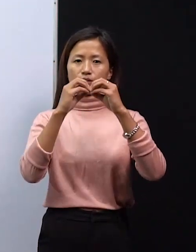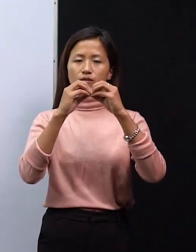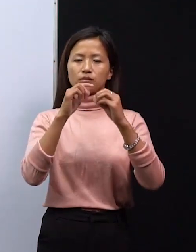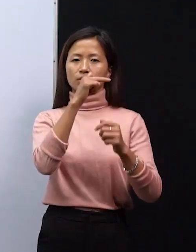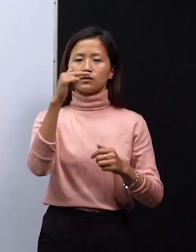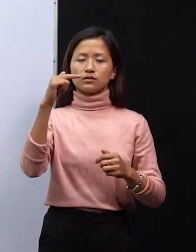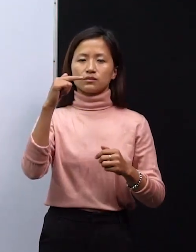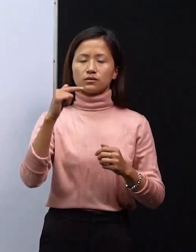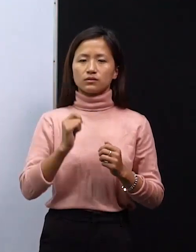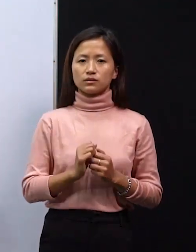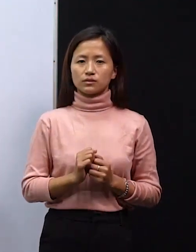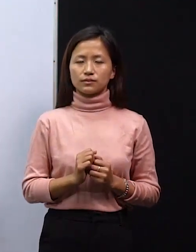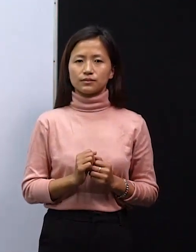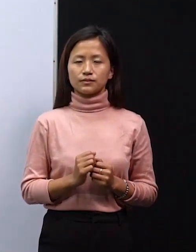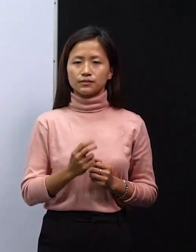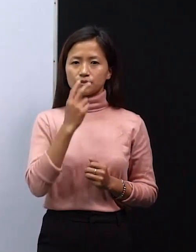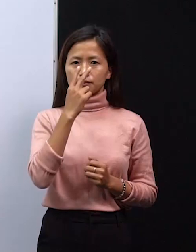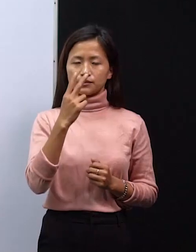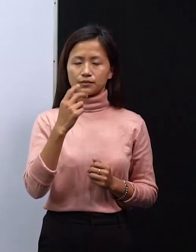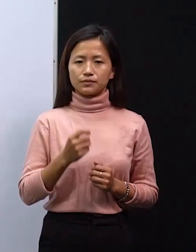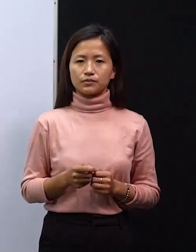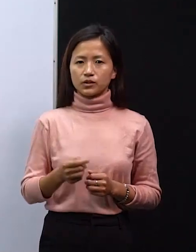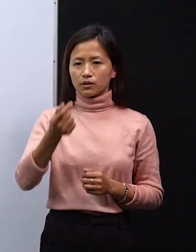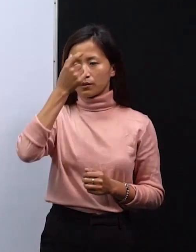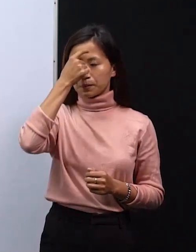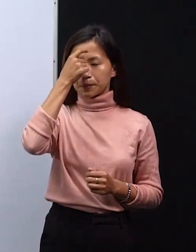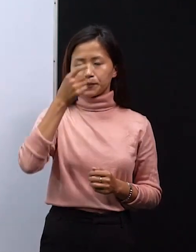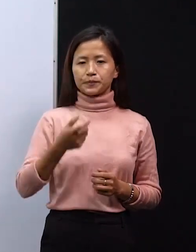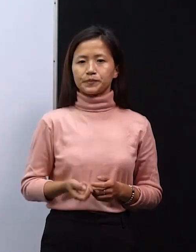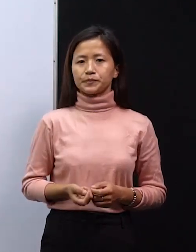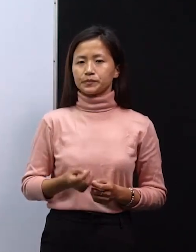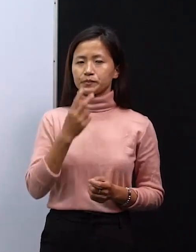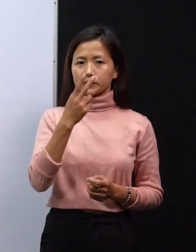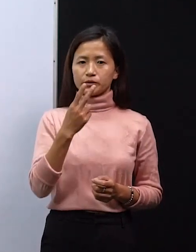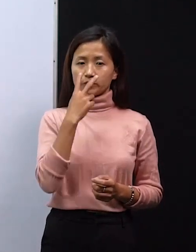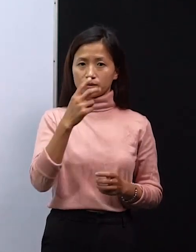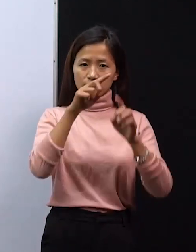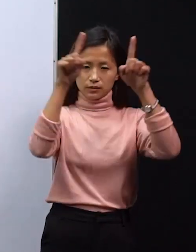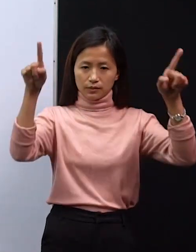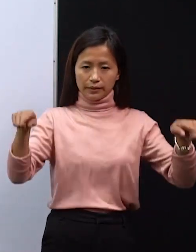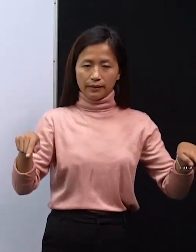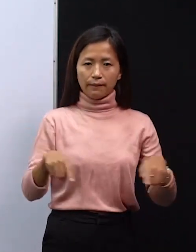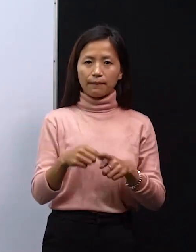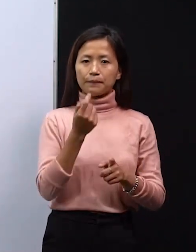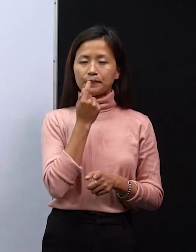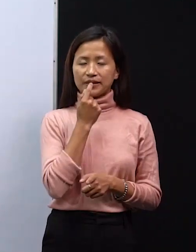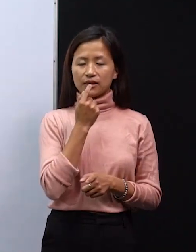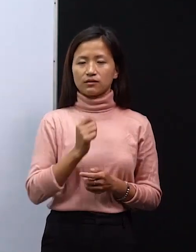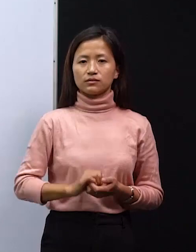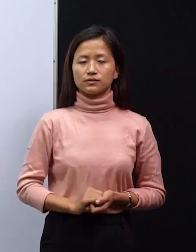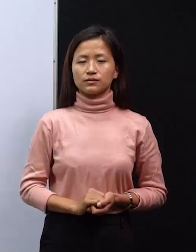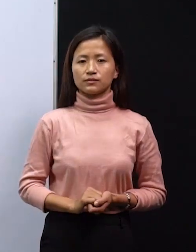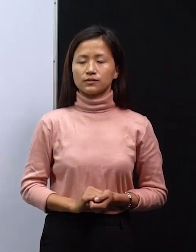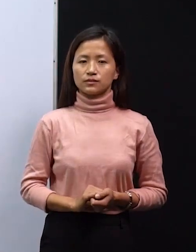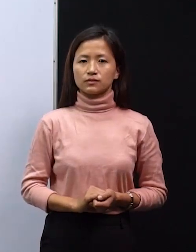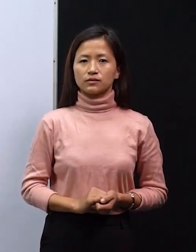minus, now if you look at this problems here, see there is AC here and there's a CA